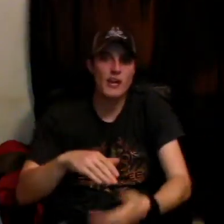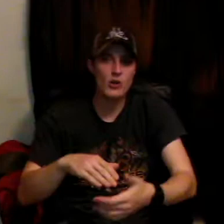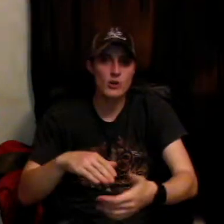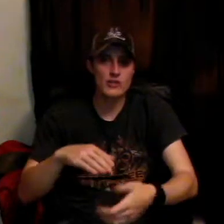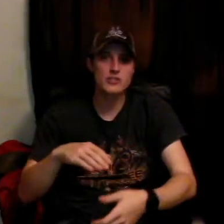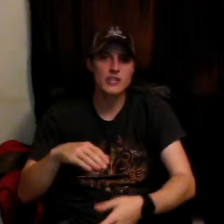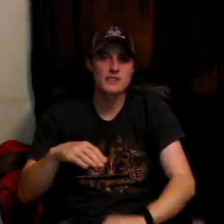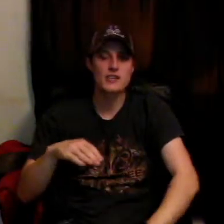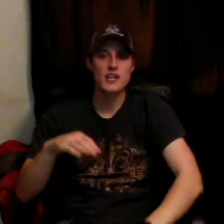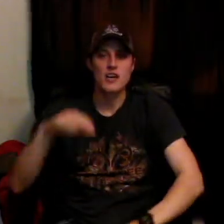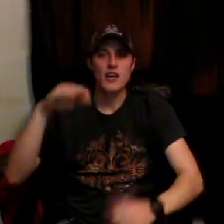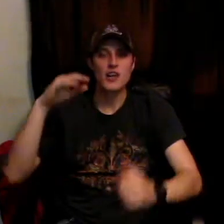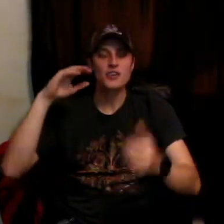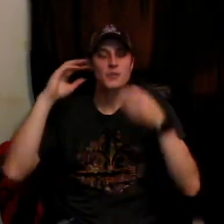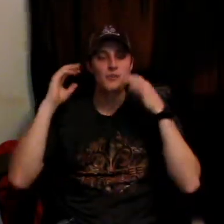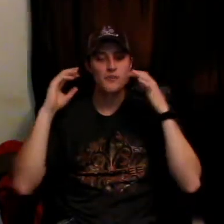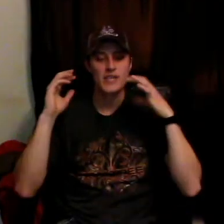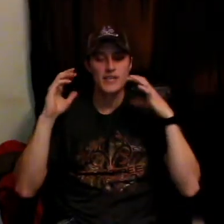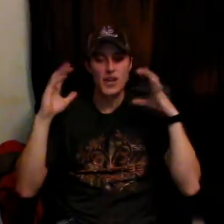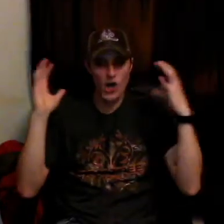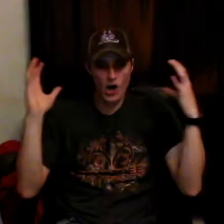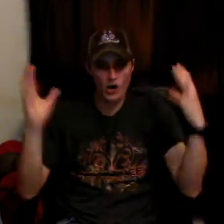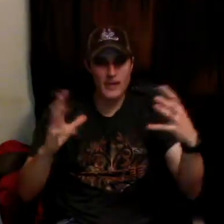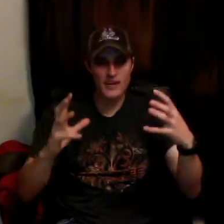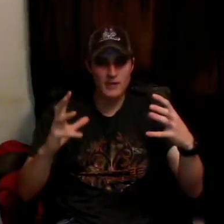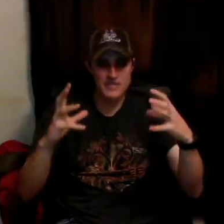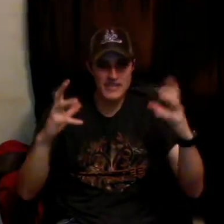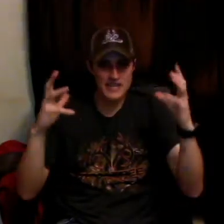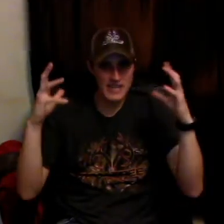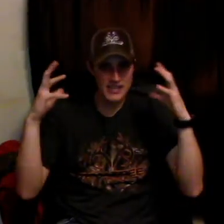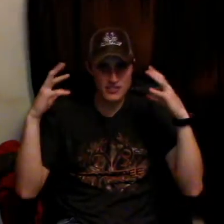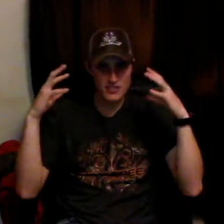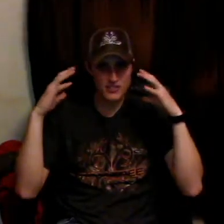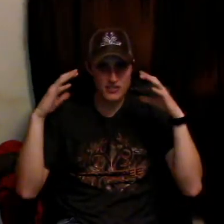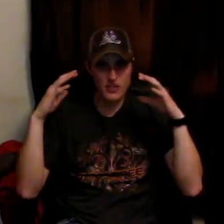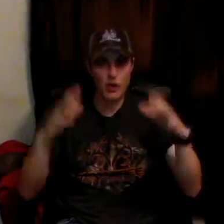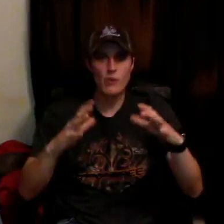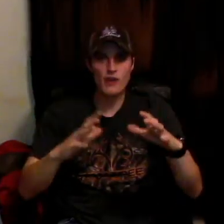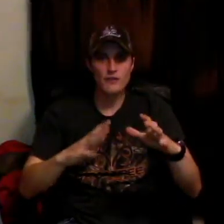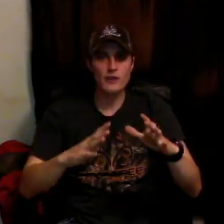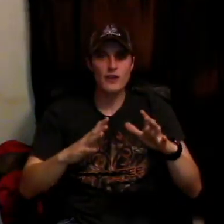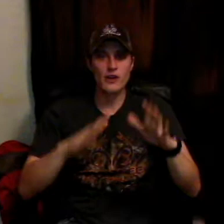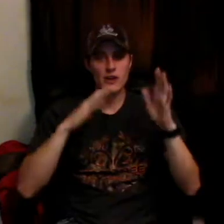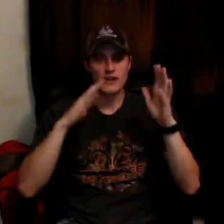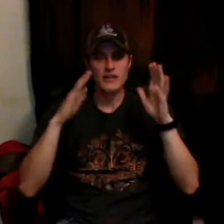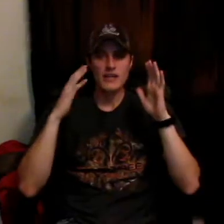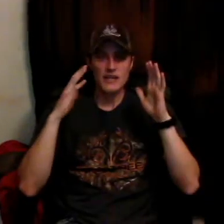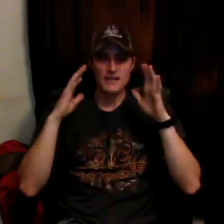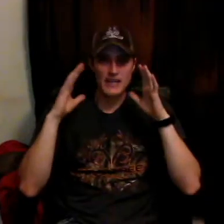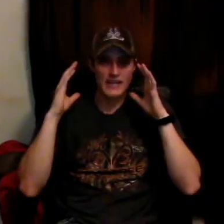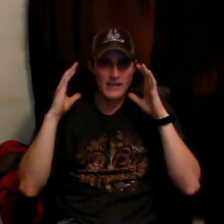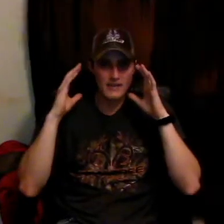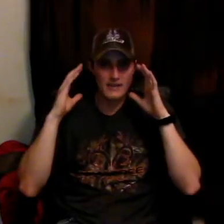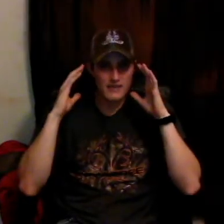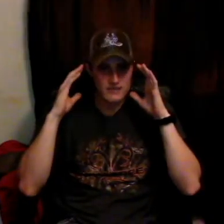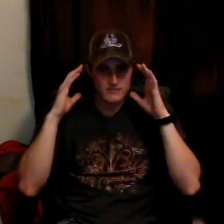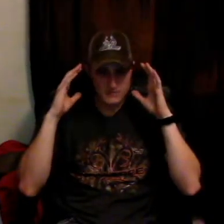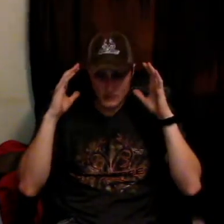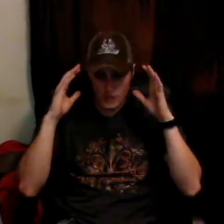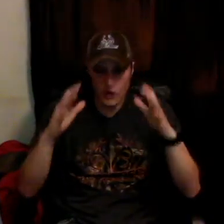arrow in his chest, all right? All that comes in, and there's no better feeling, all right, than knowing